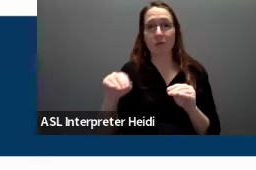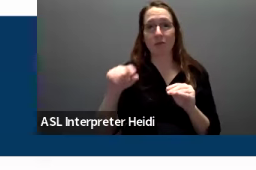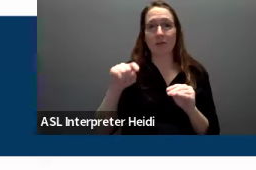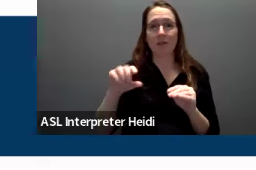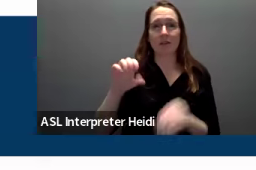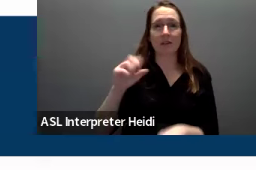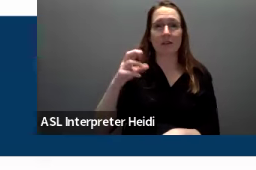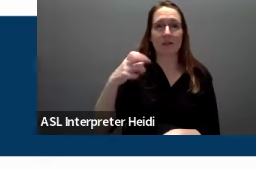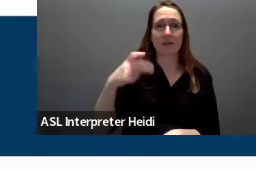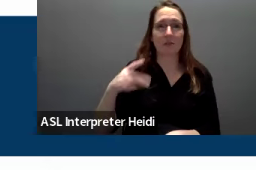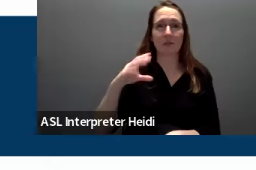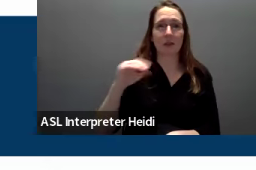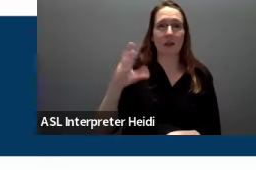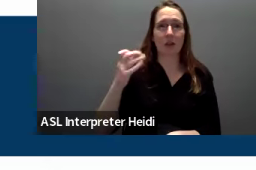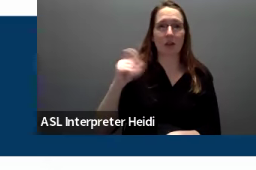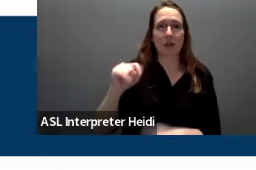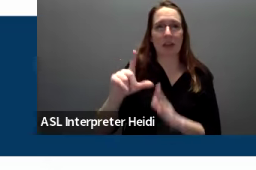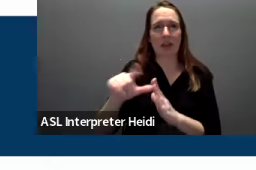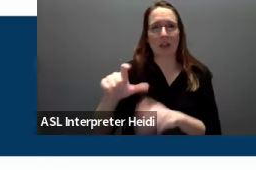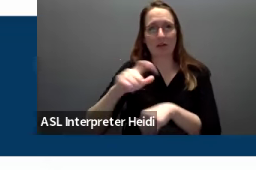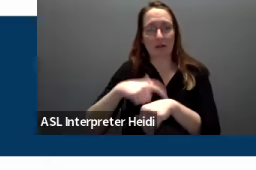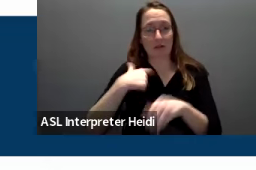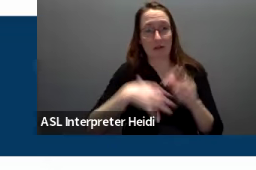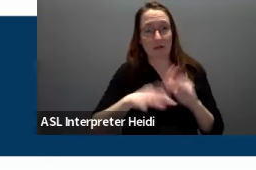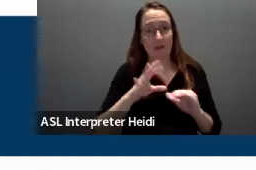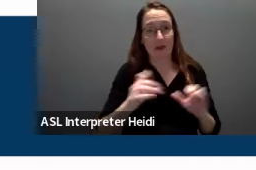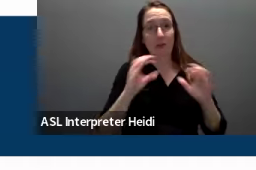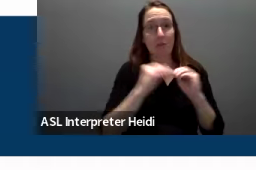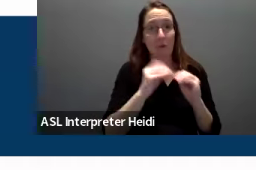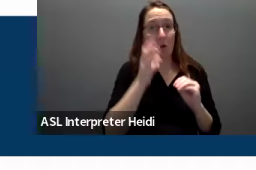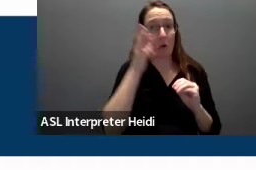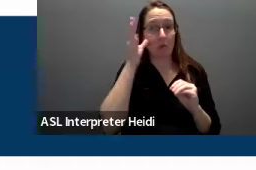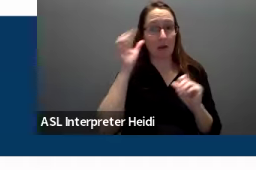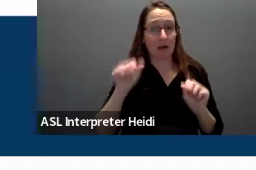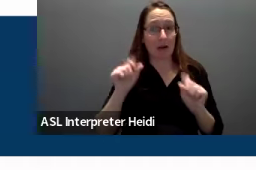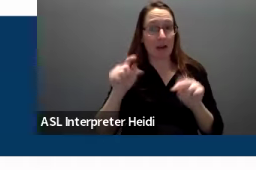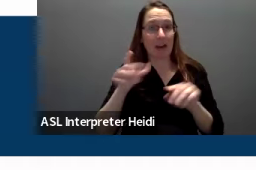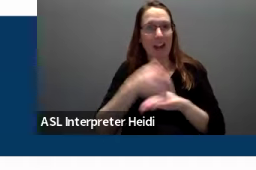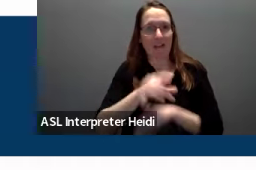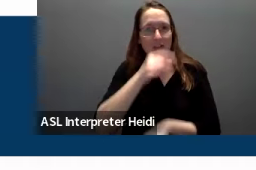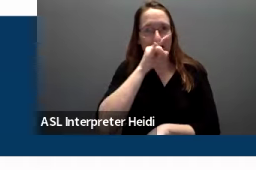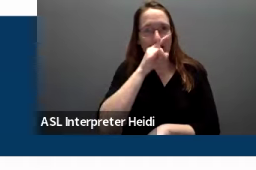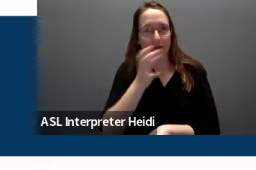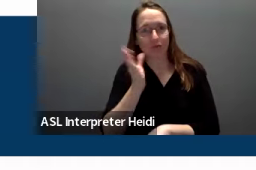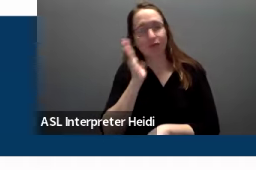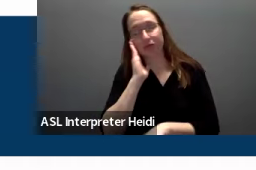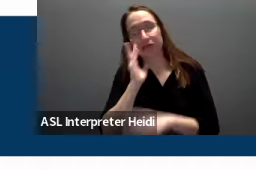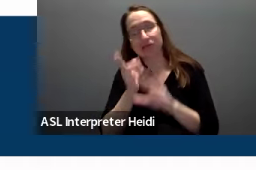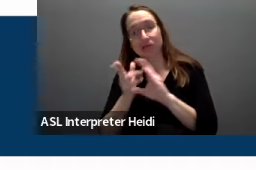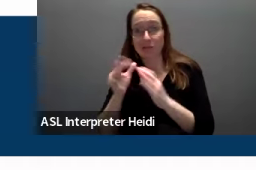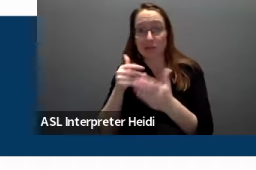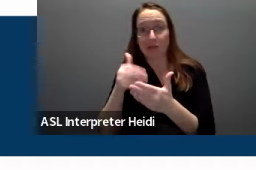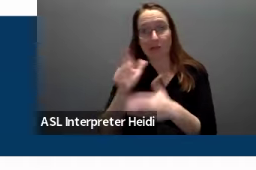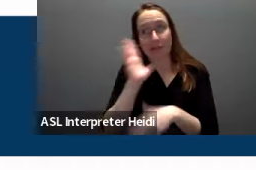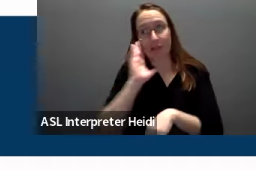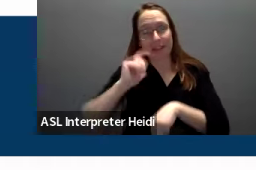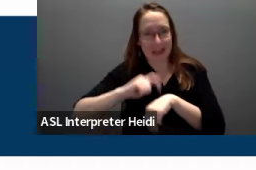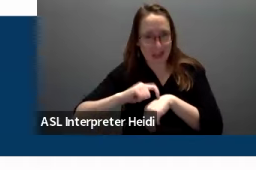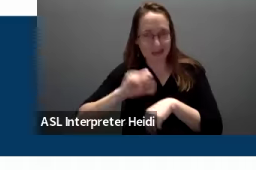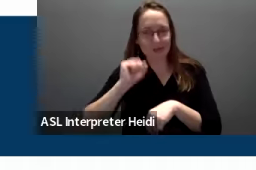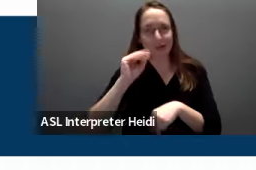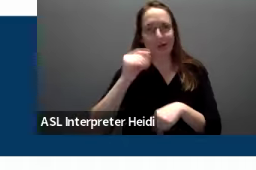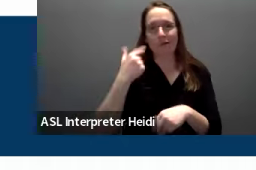later time because we found out that more parents can actually attend after kiddos are in bed or close. And so